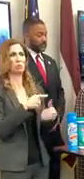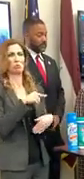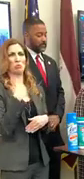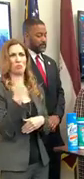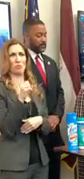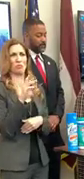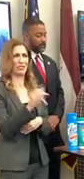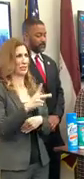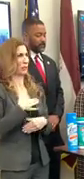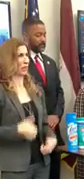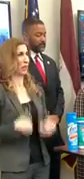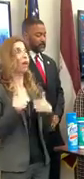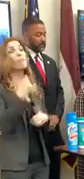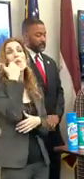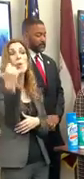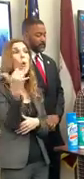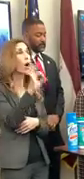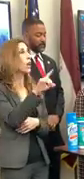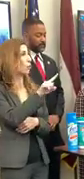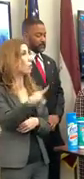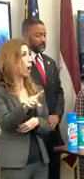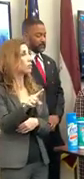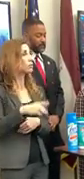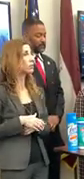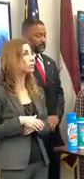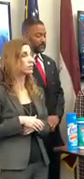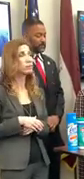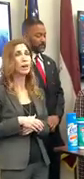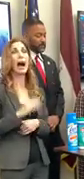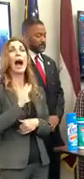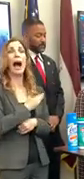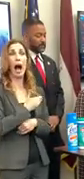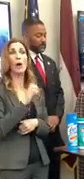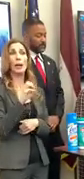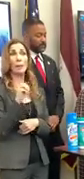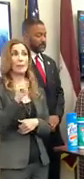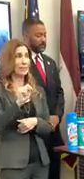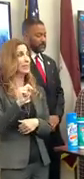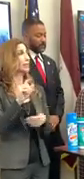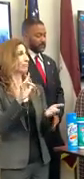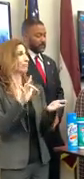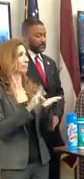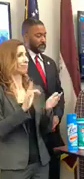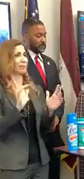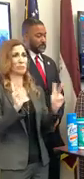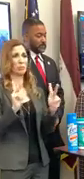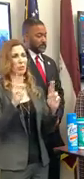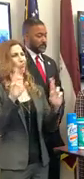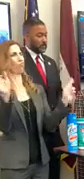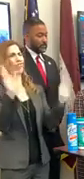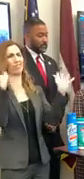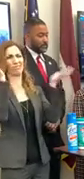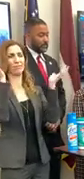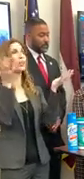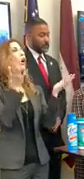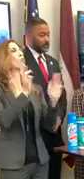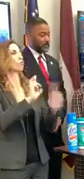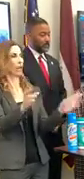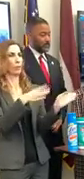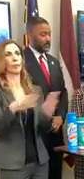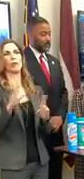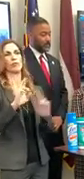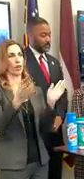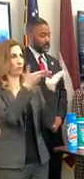call 911. Our emergency medicine professionals are prepared and ready to come and take you and transport you